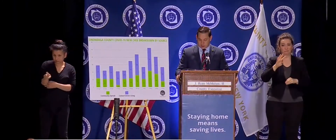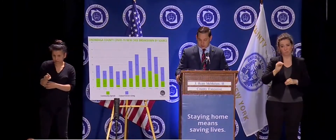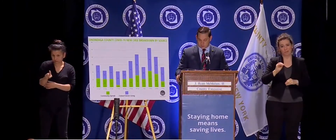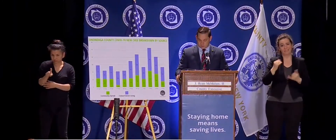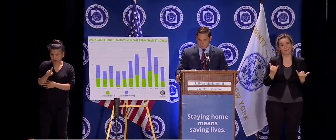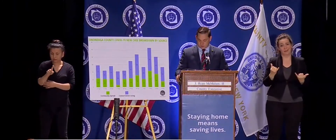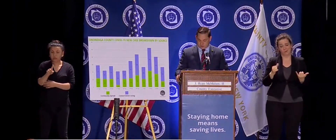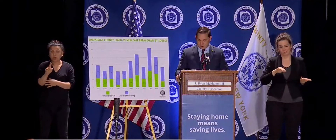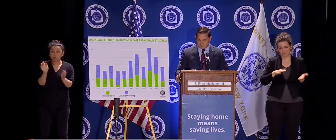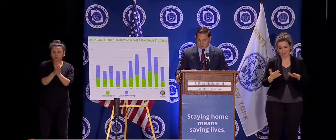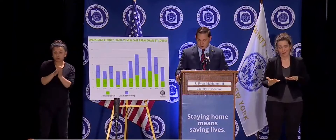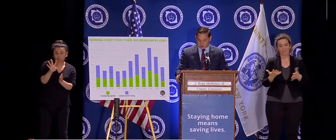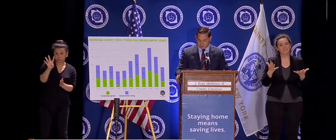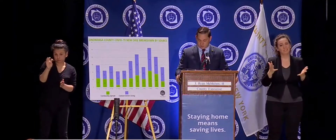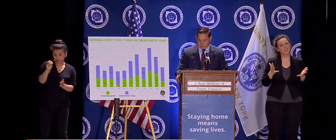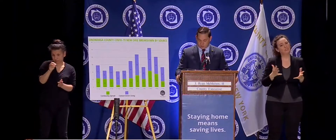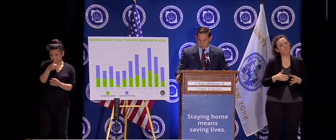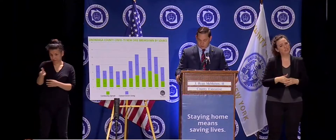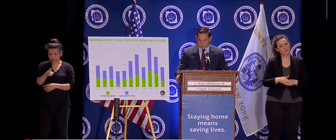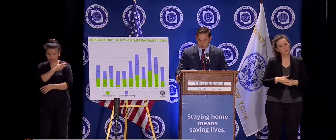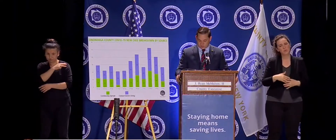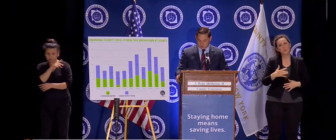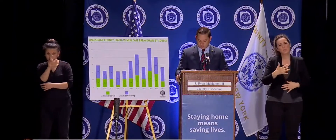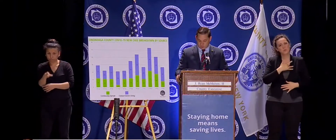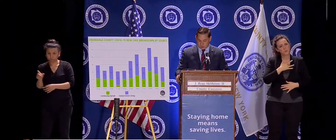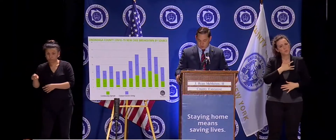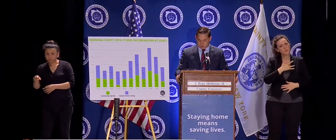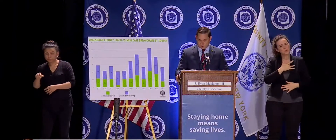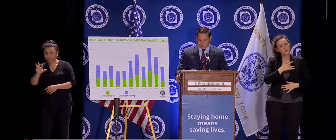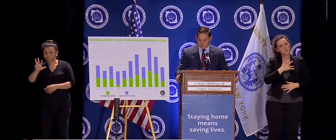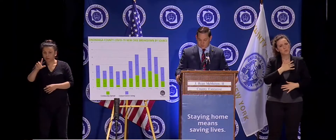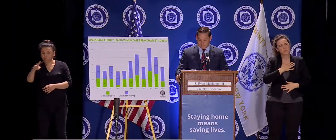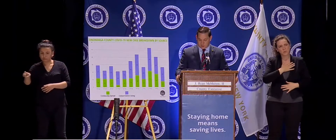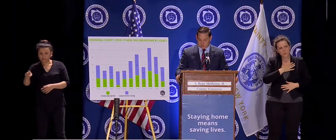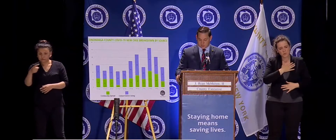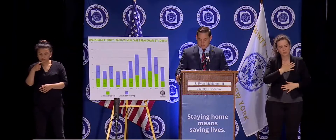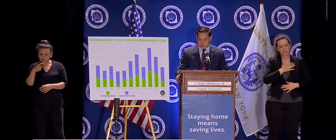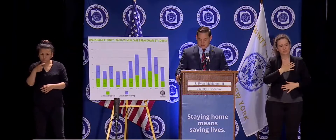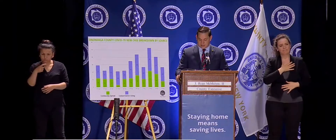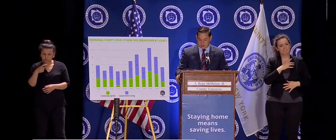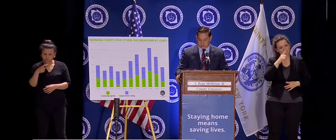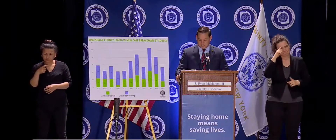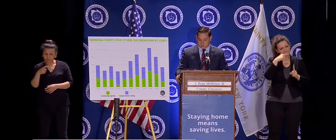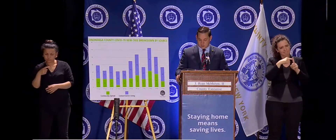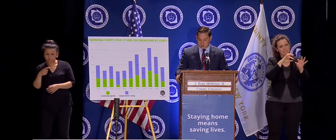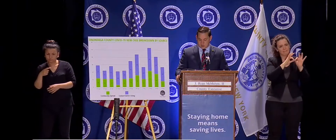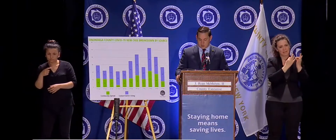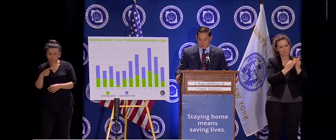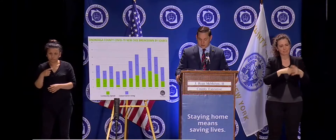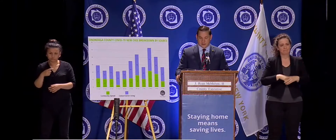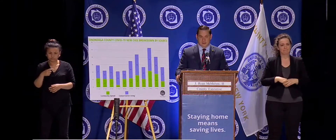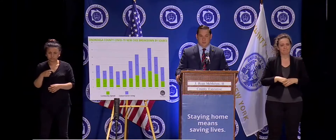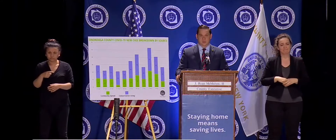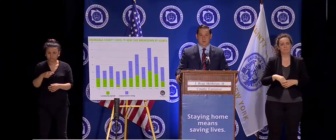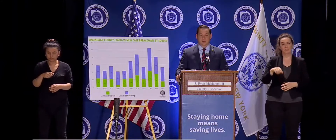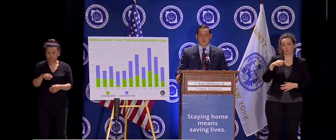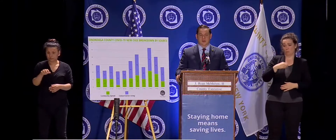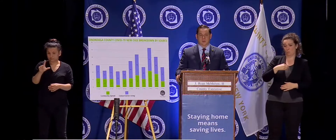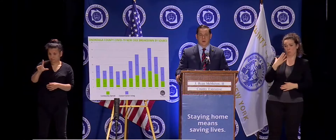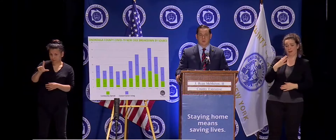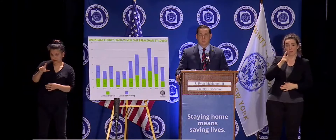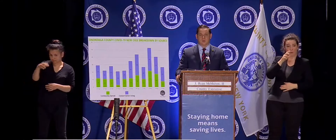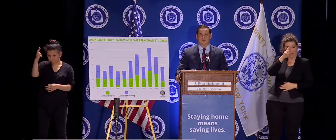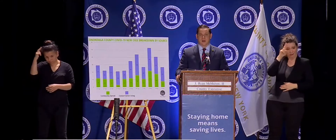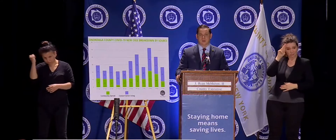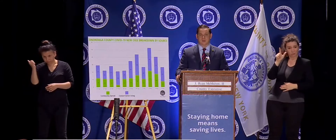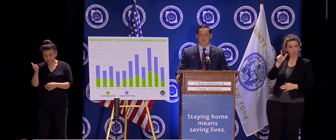29 Caucasian, 7 African American, and 4 of another race, 22 females and 18 males. I want to take this opportunity to think